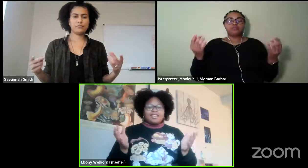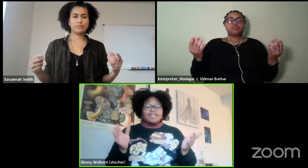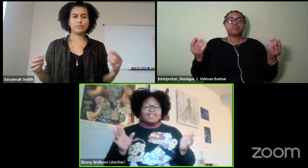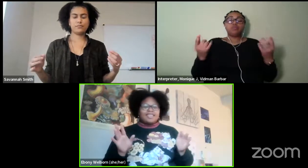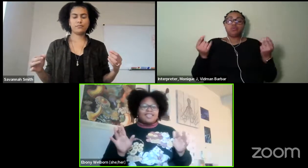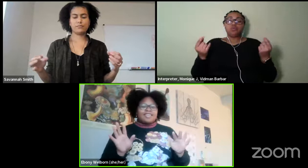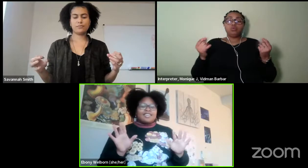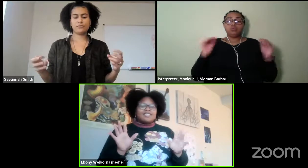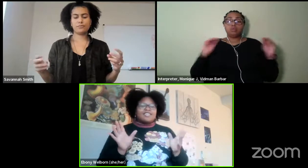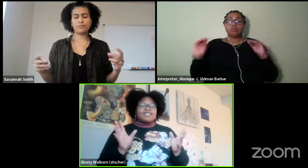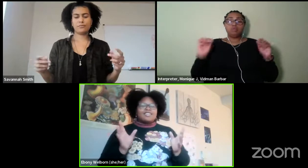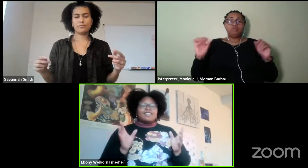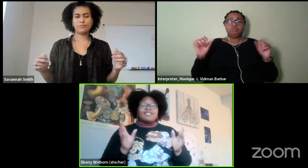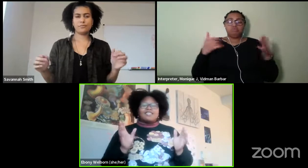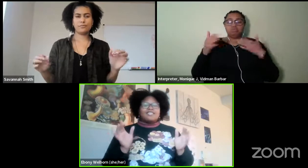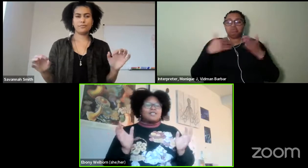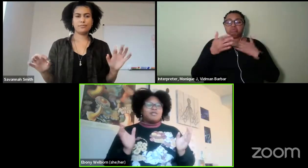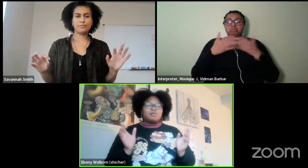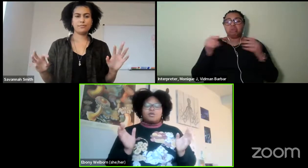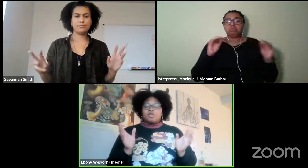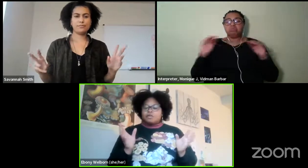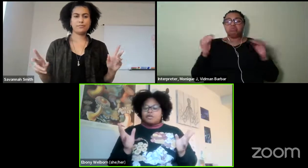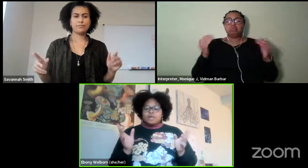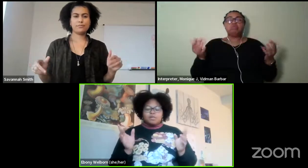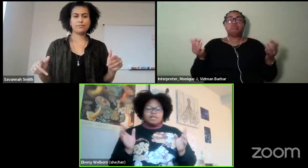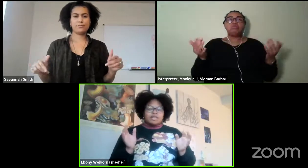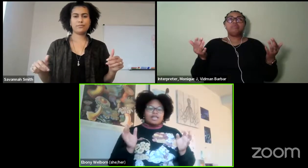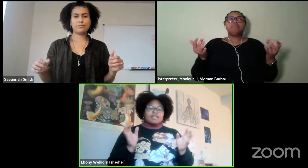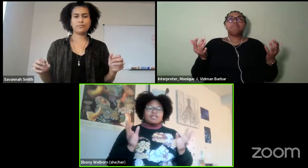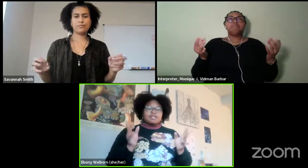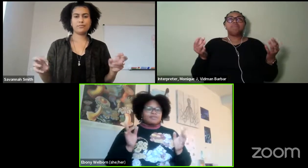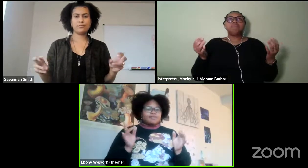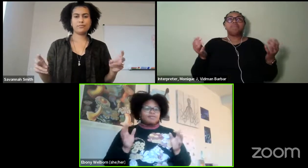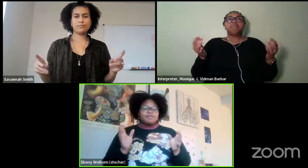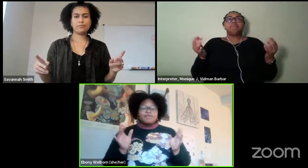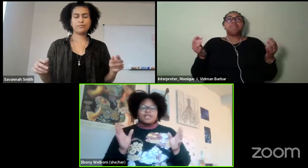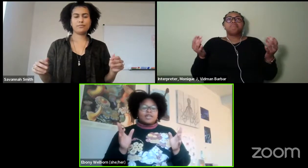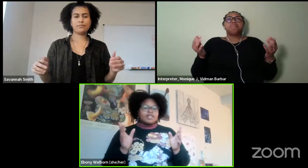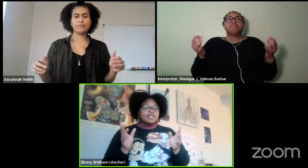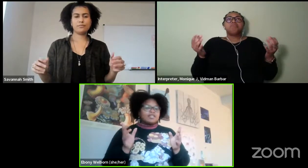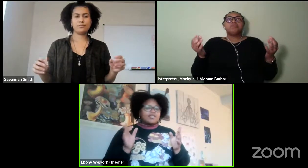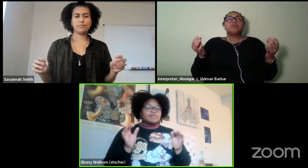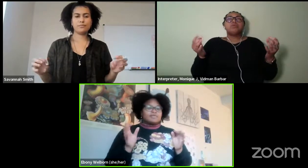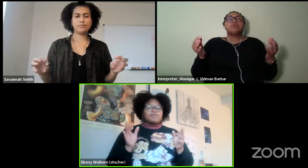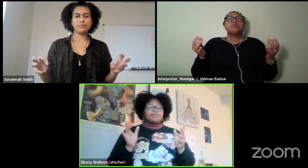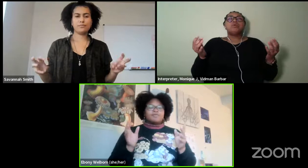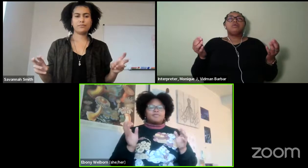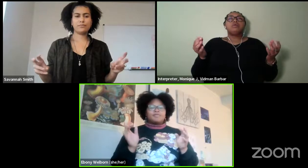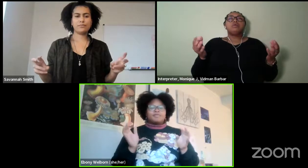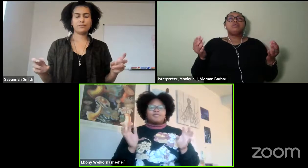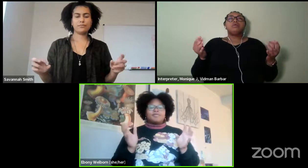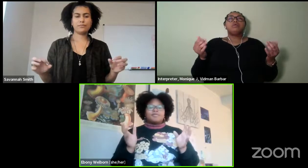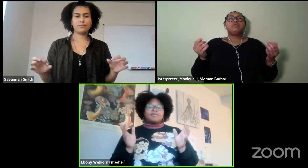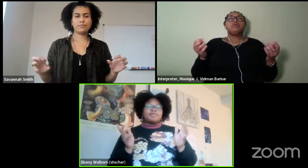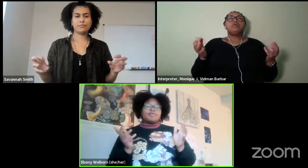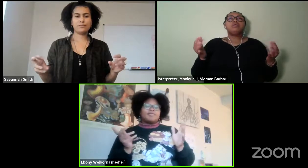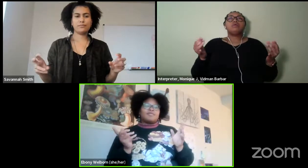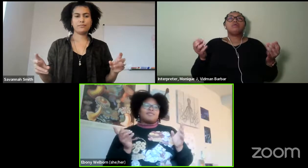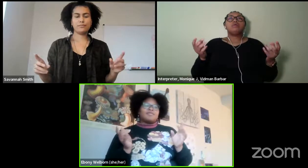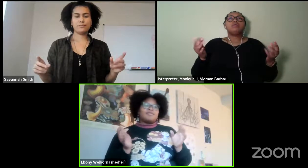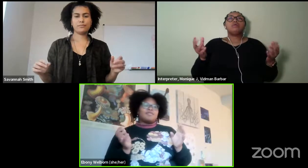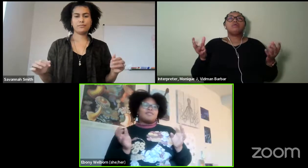like. Just move them for a couple seconds and go ahead and do that.